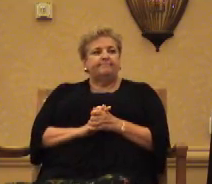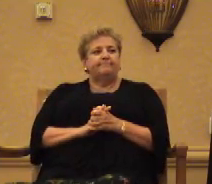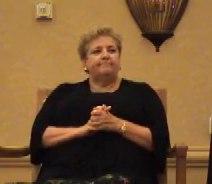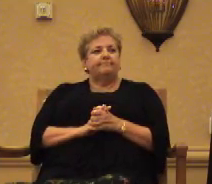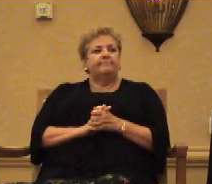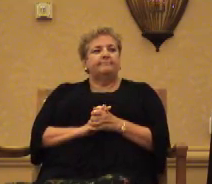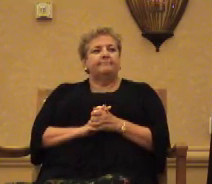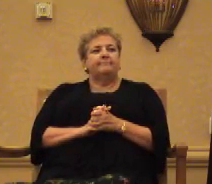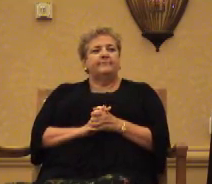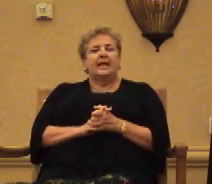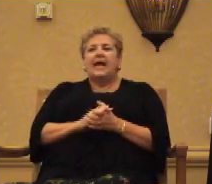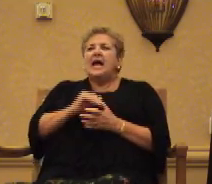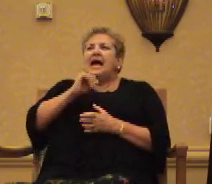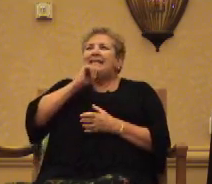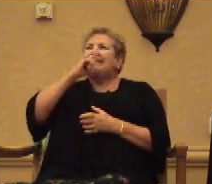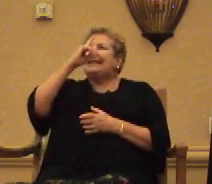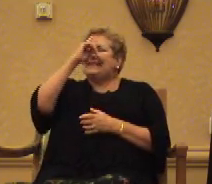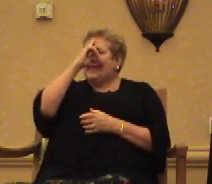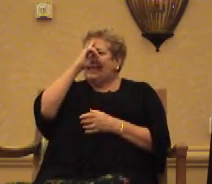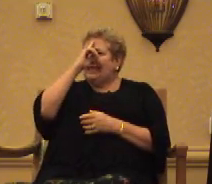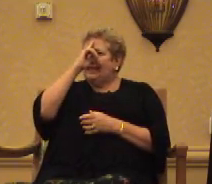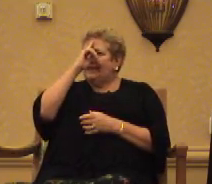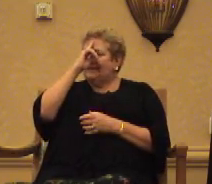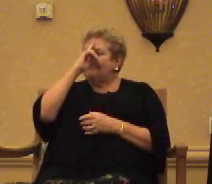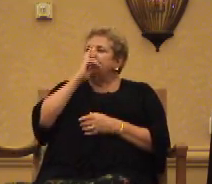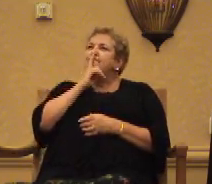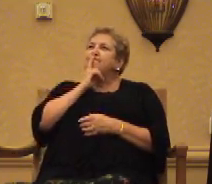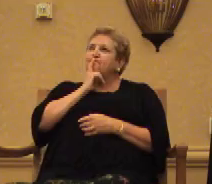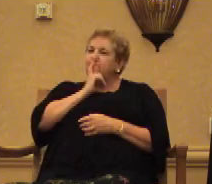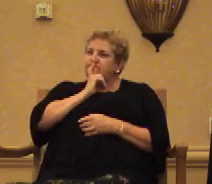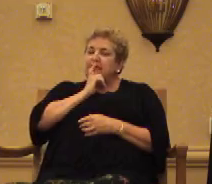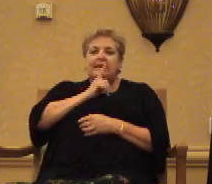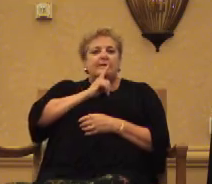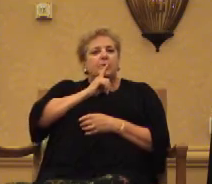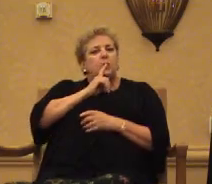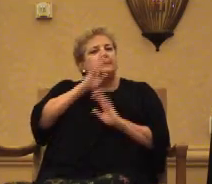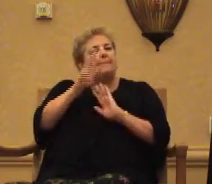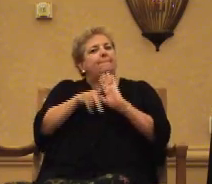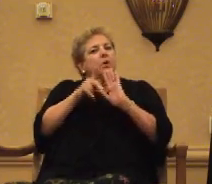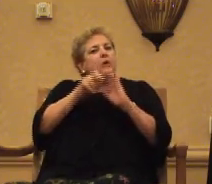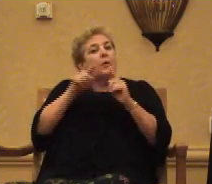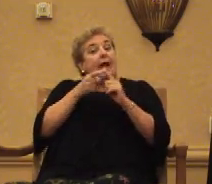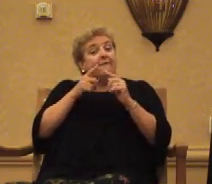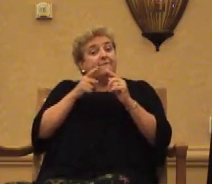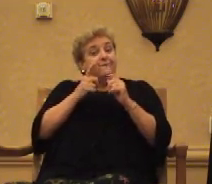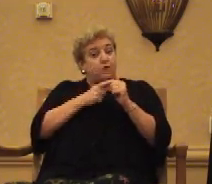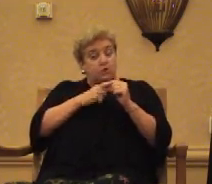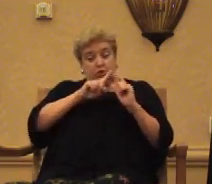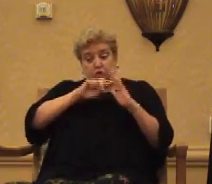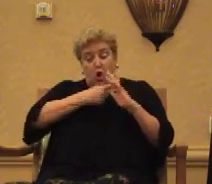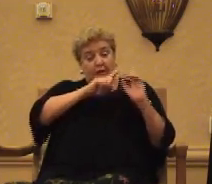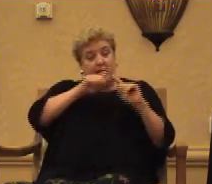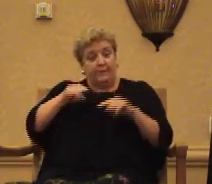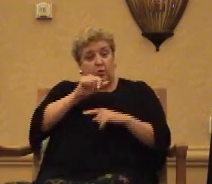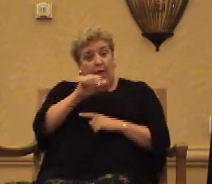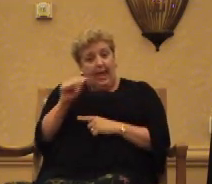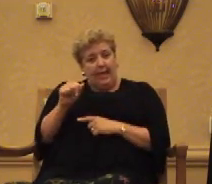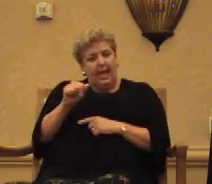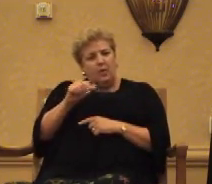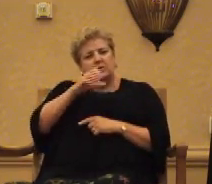I didn't think, I came, there was a period when I first started coming around Alcoholics Anonymous when I was about 20.